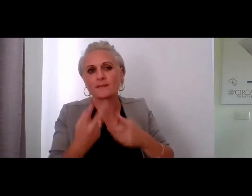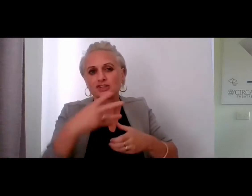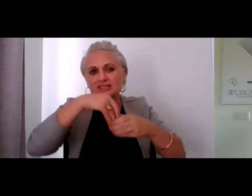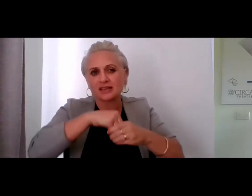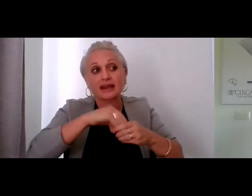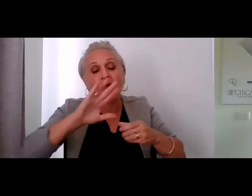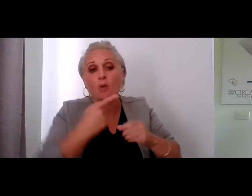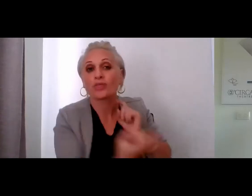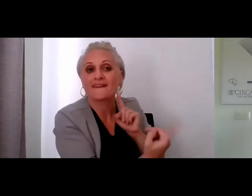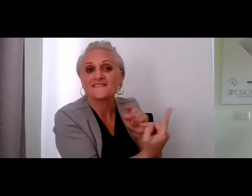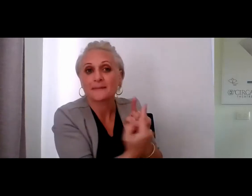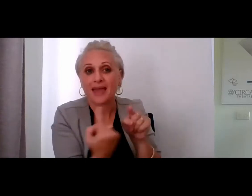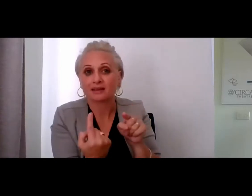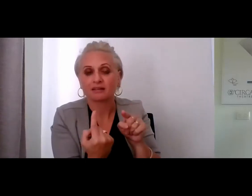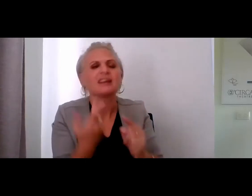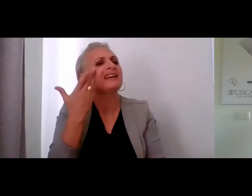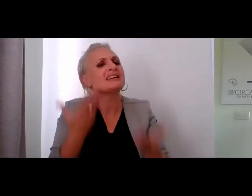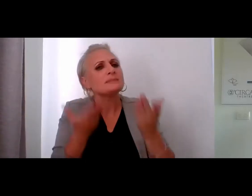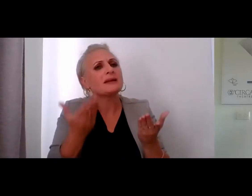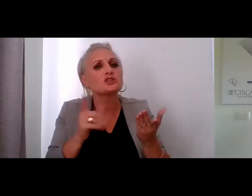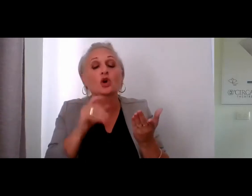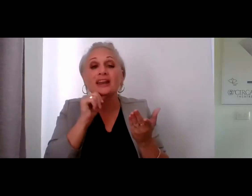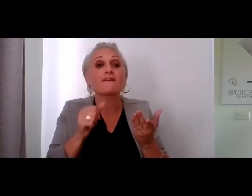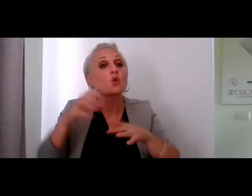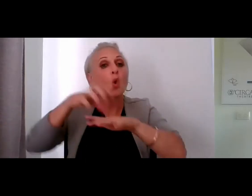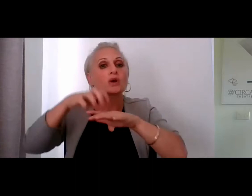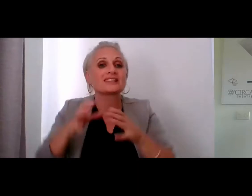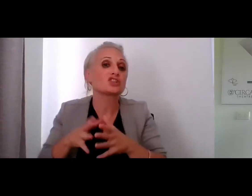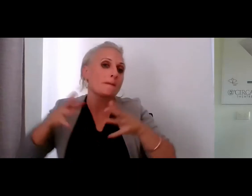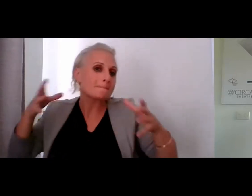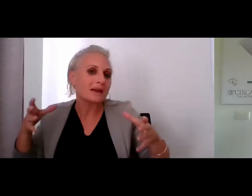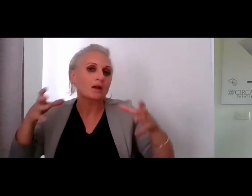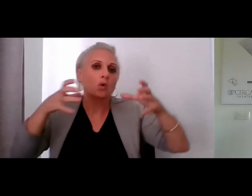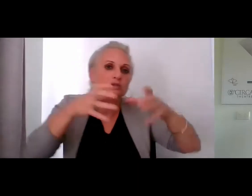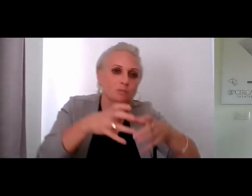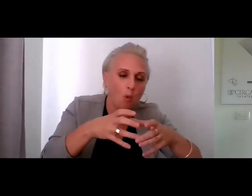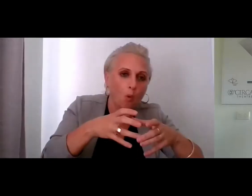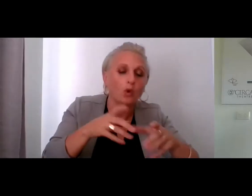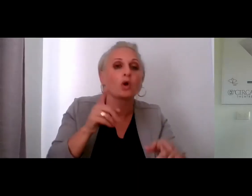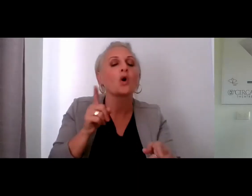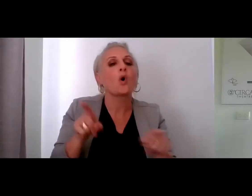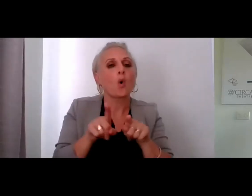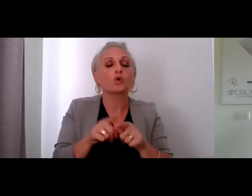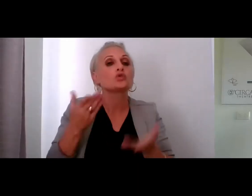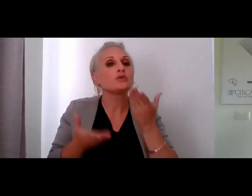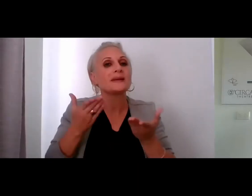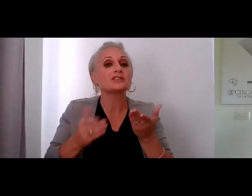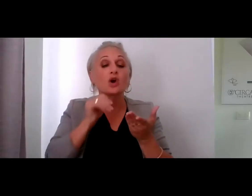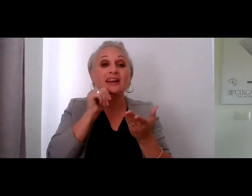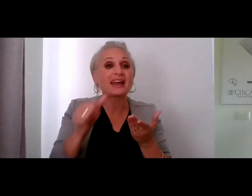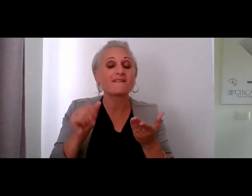how large an organisation you are, or to what extent a disability voice is already embedded within